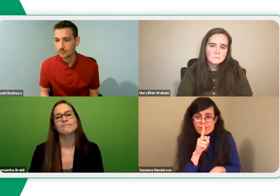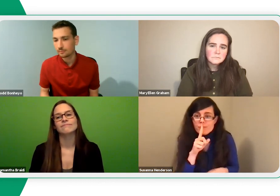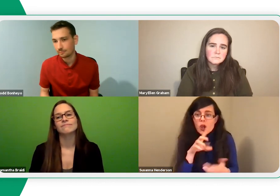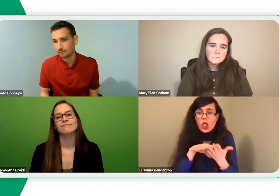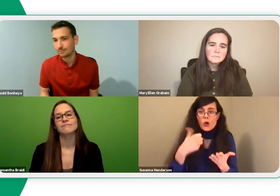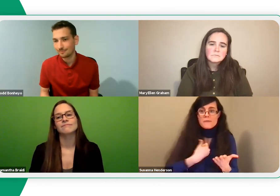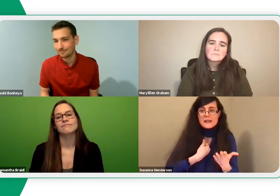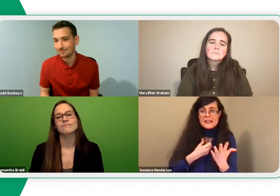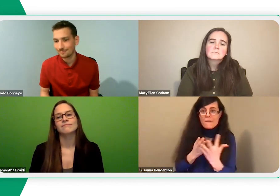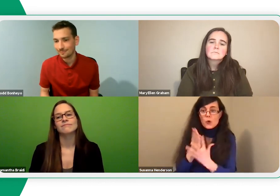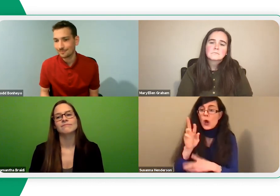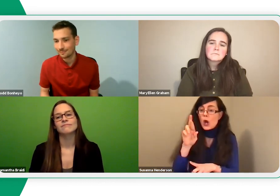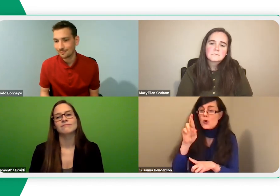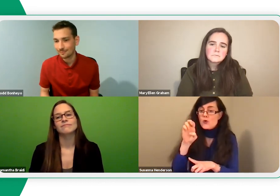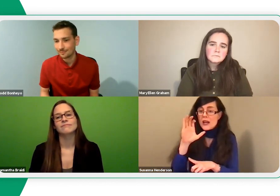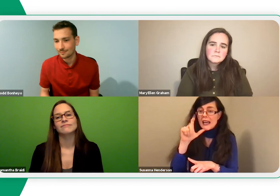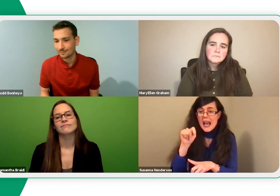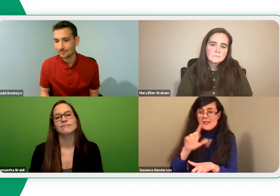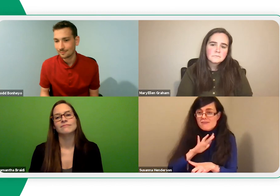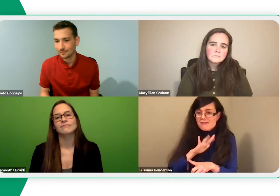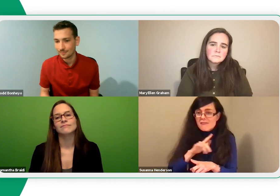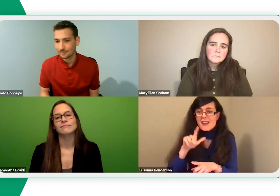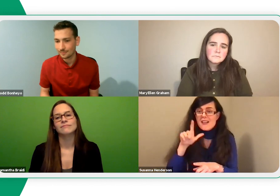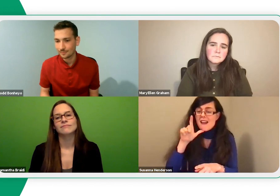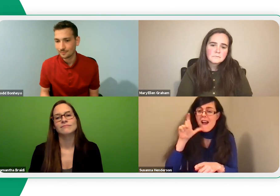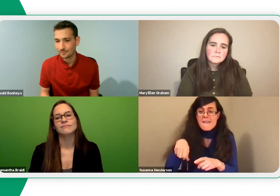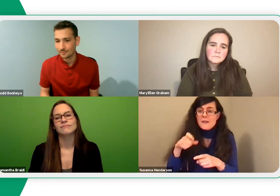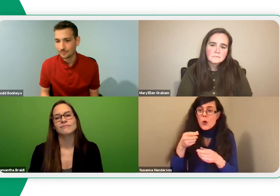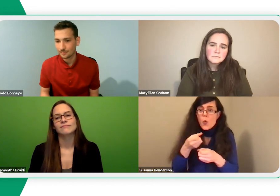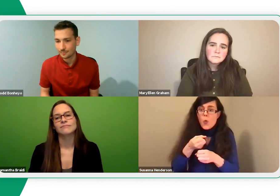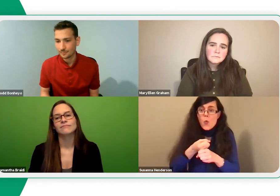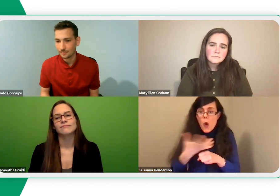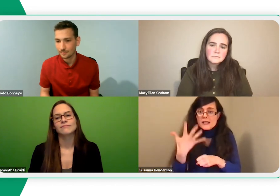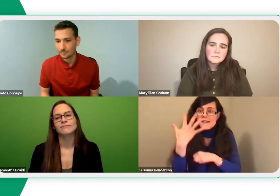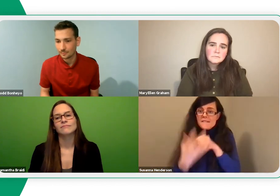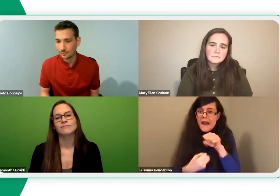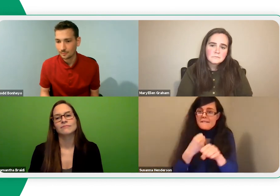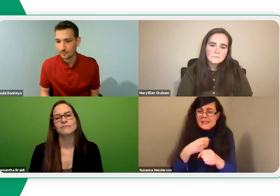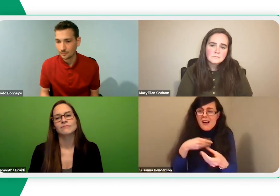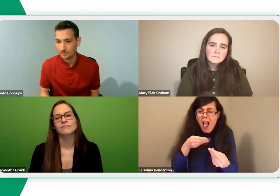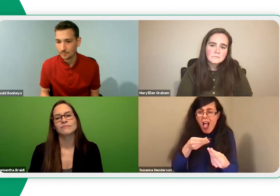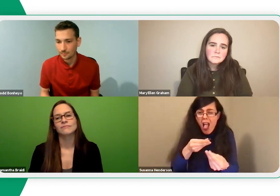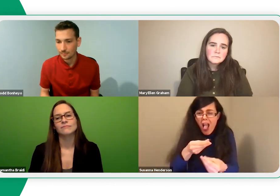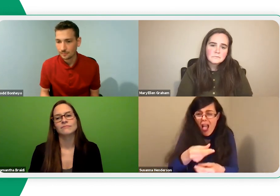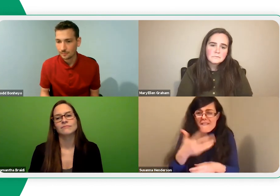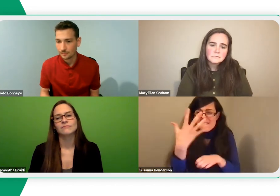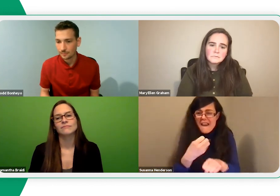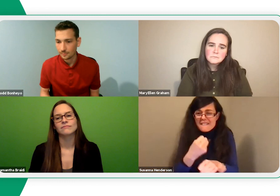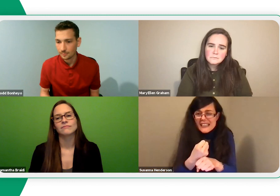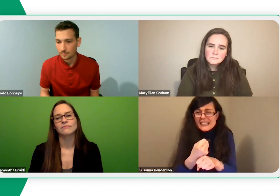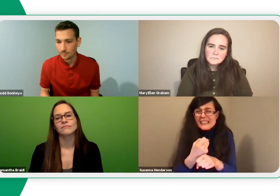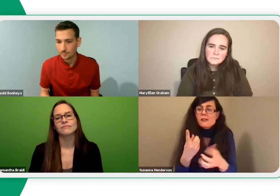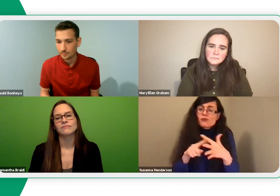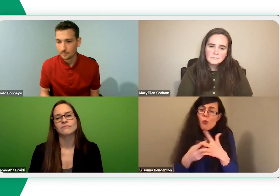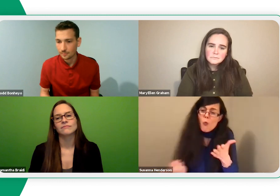but it doesn't talk about what a recast is. I had to learn that to recast a loan is great. You don't have to waste